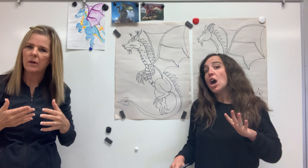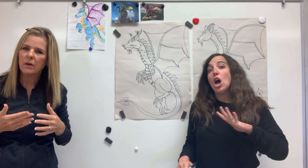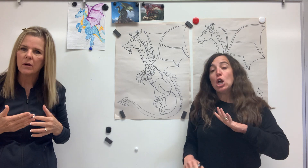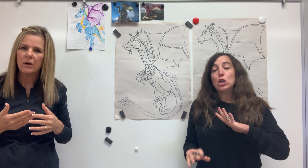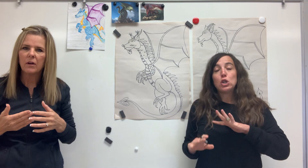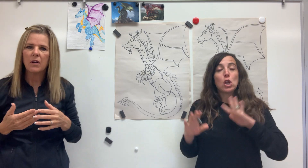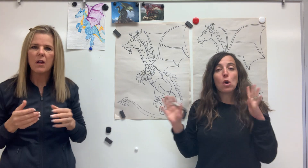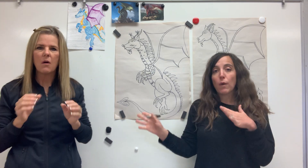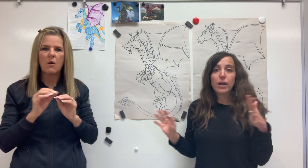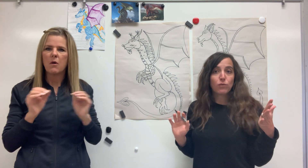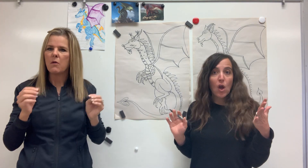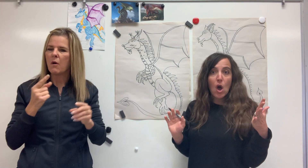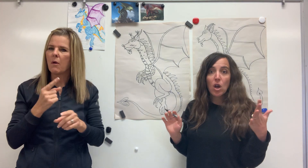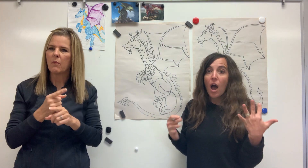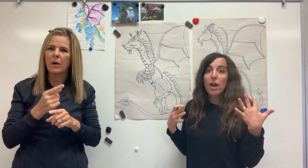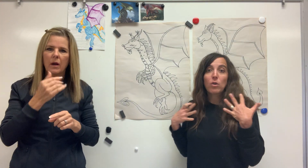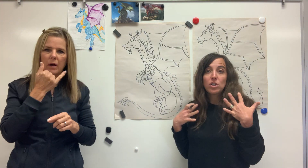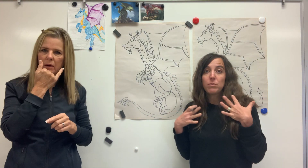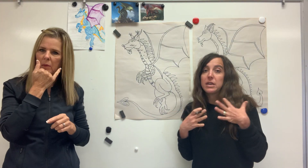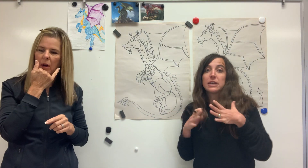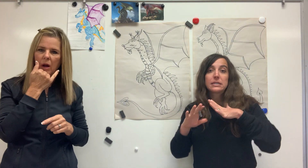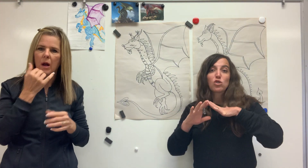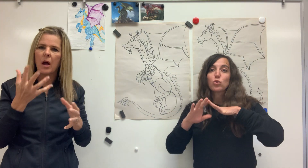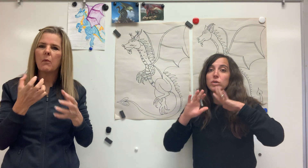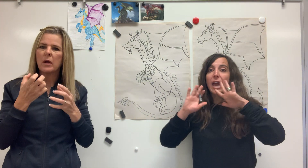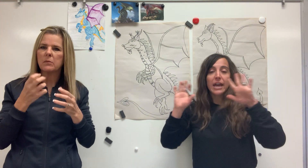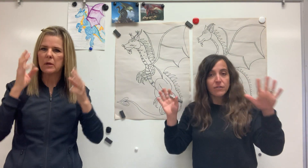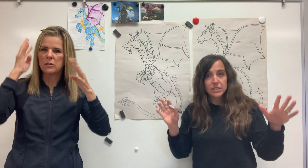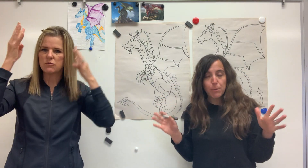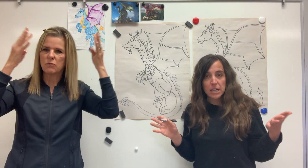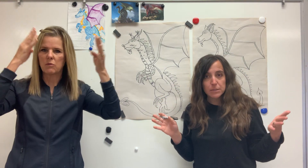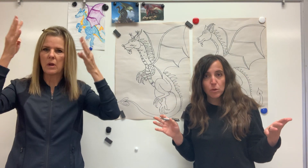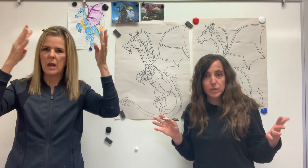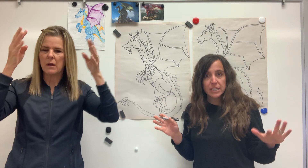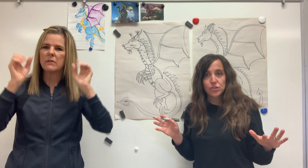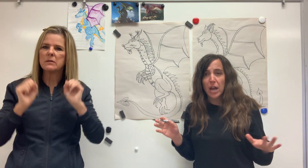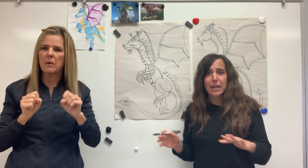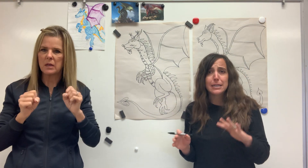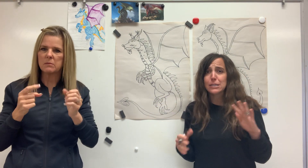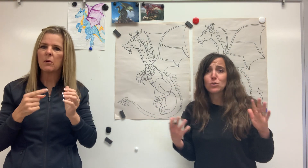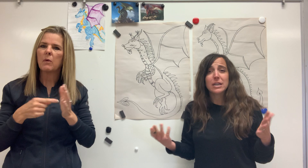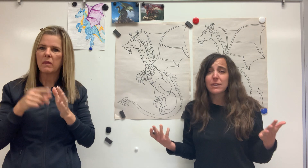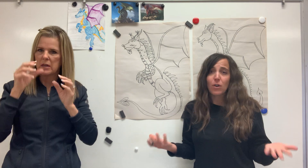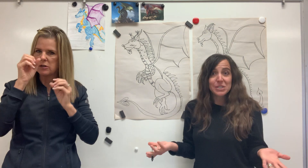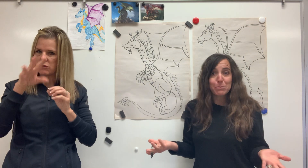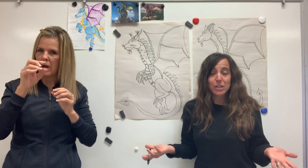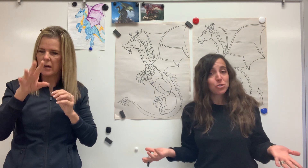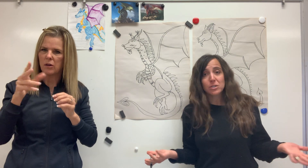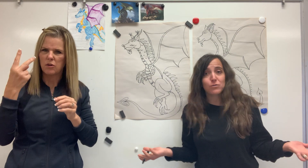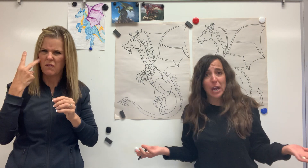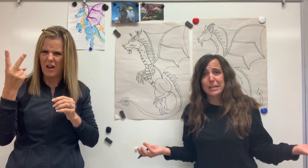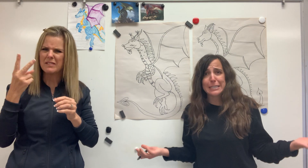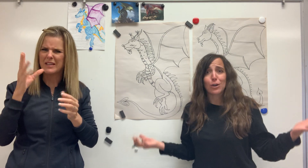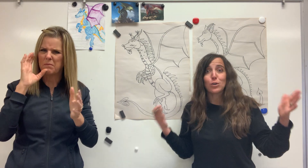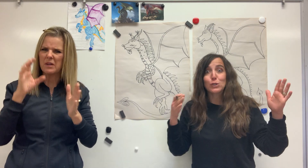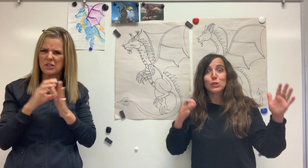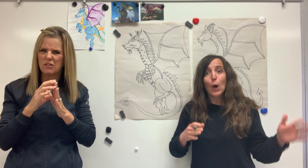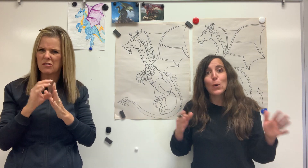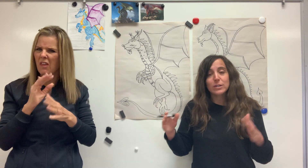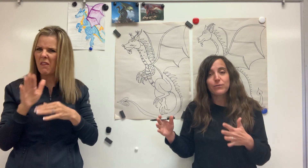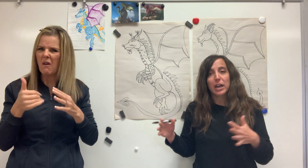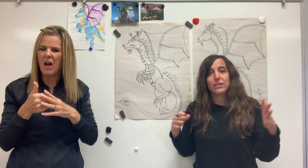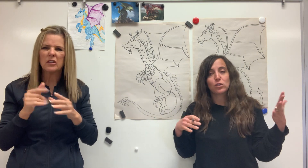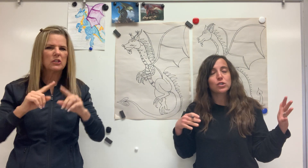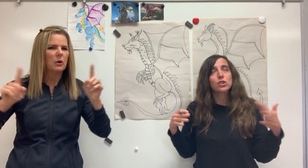absolutely no right or wrong. I want you to be as creative as possible with these dragons. You guys have all seen pictures of dragons. They are all